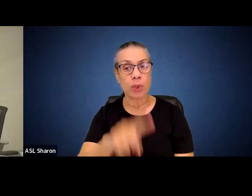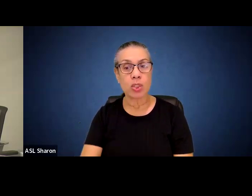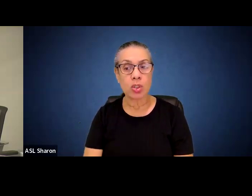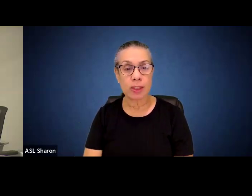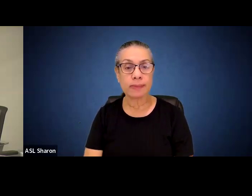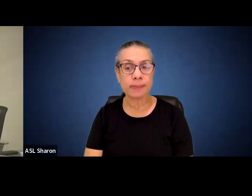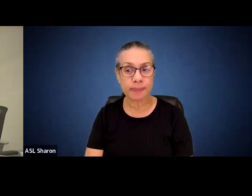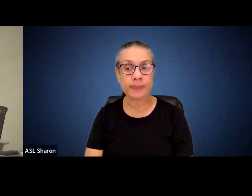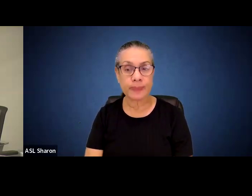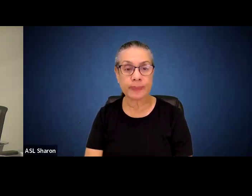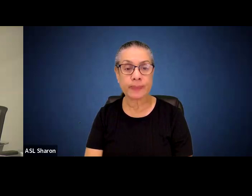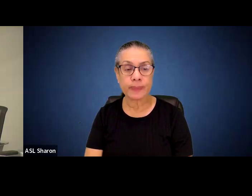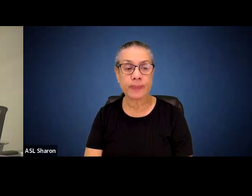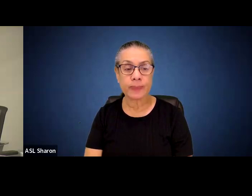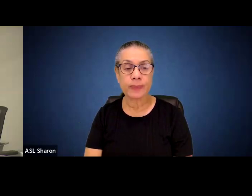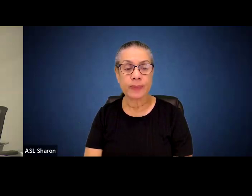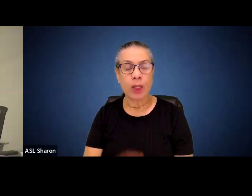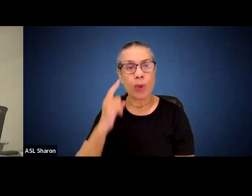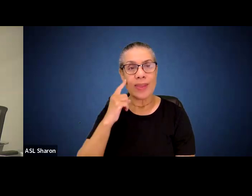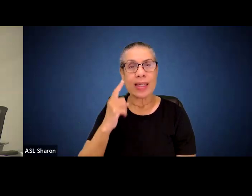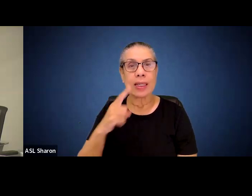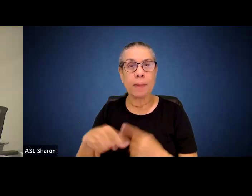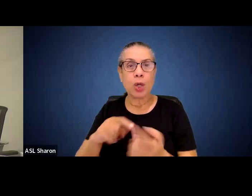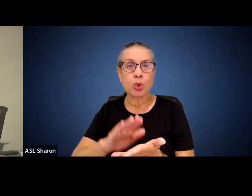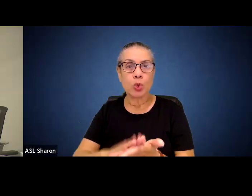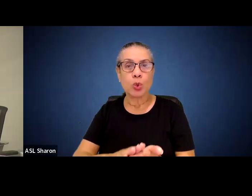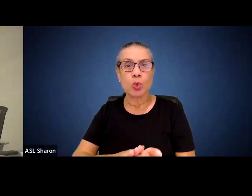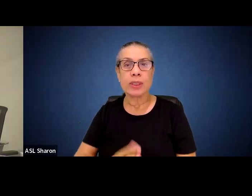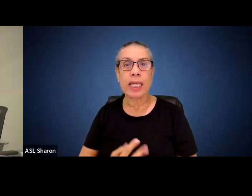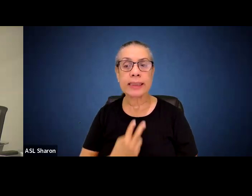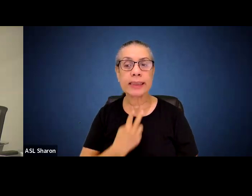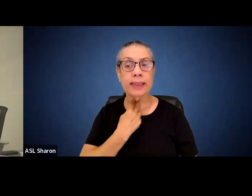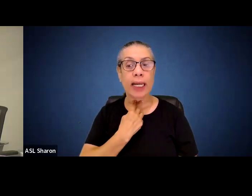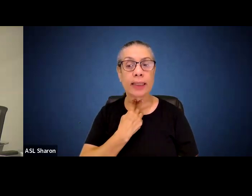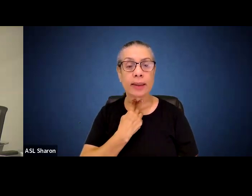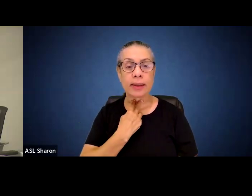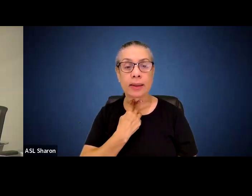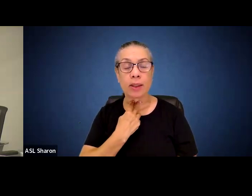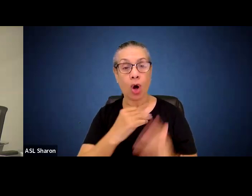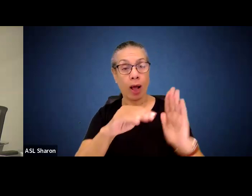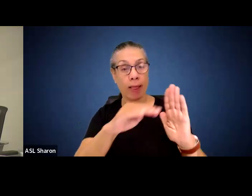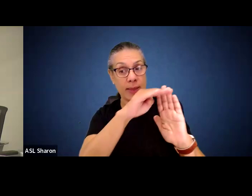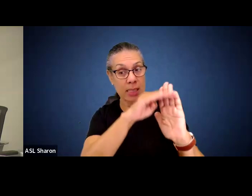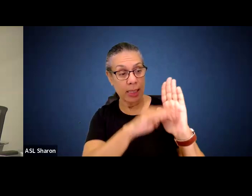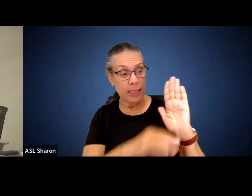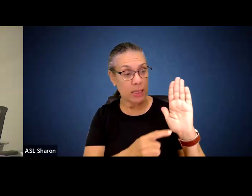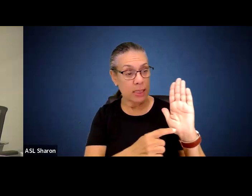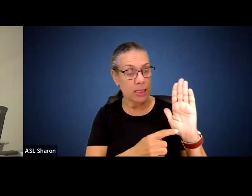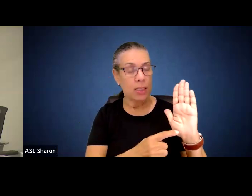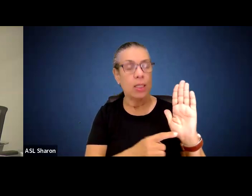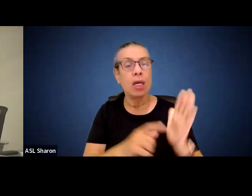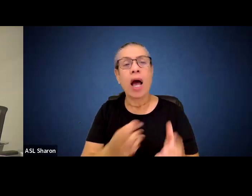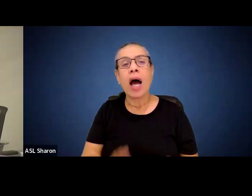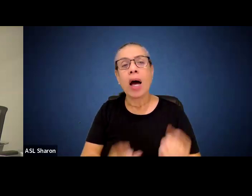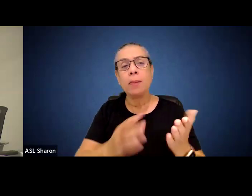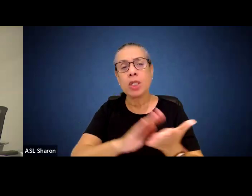is, as we're thinking about schools that are stuck, how many schools on this list are not showing forward movement? And